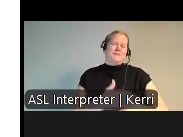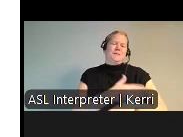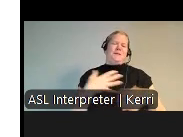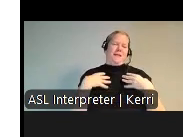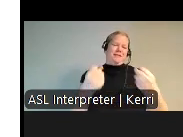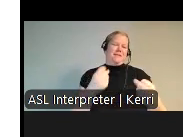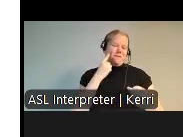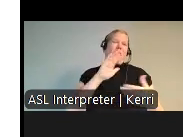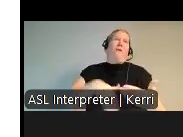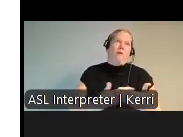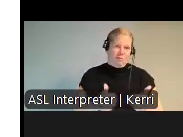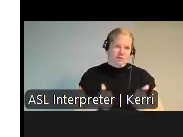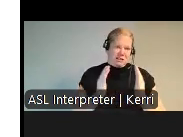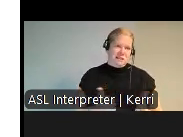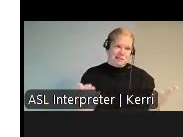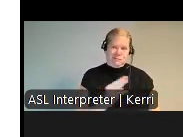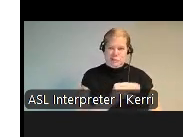residents.